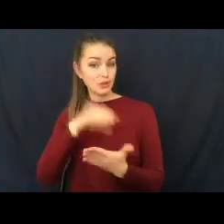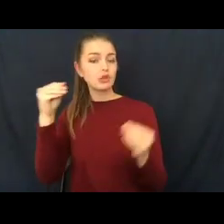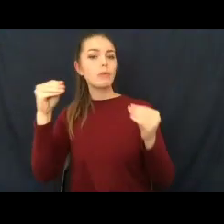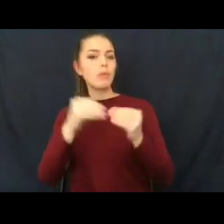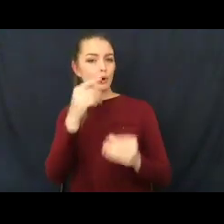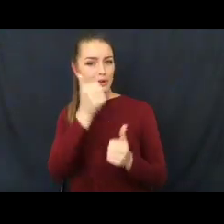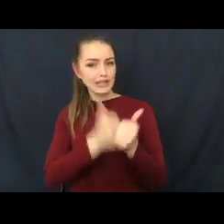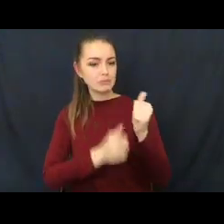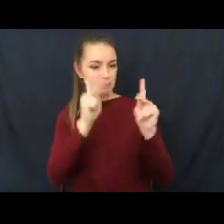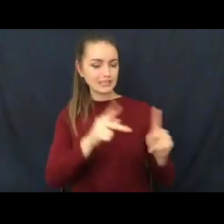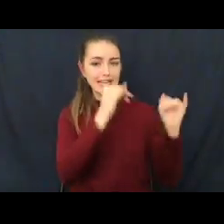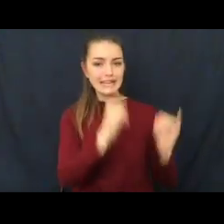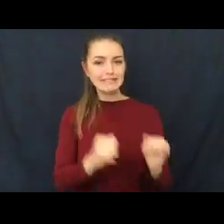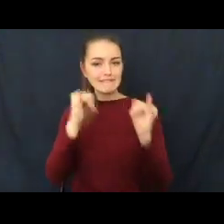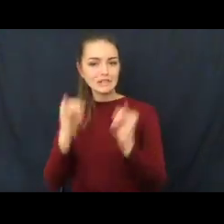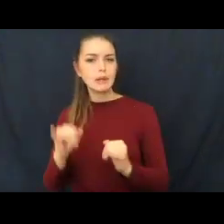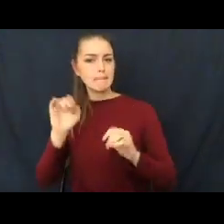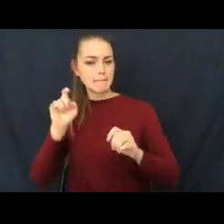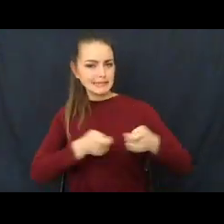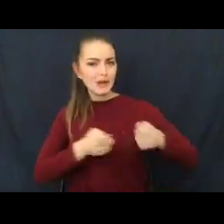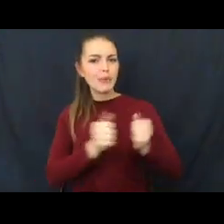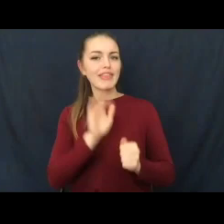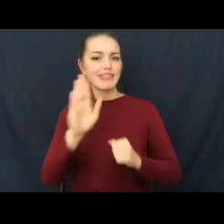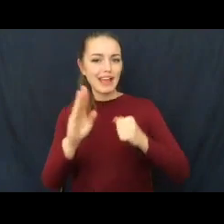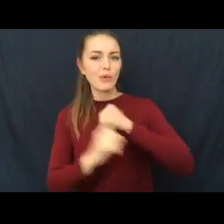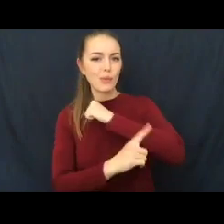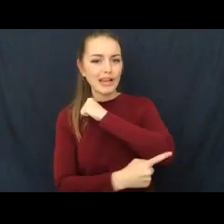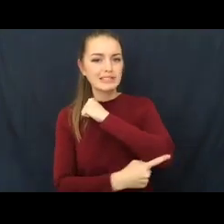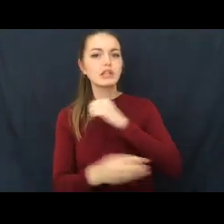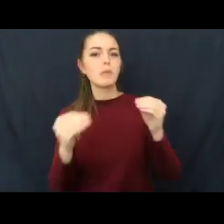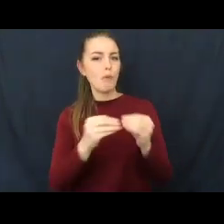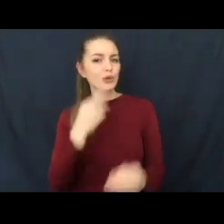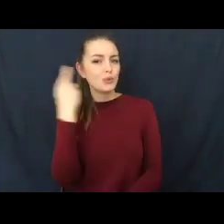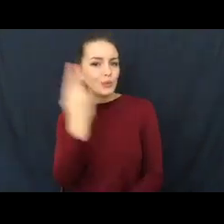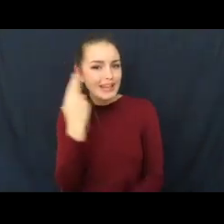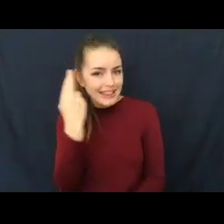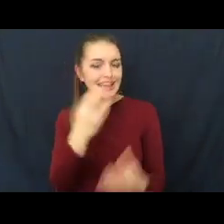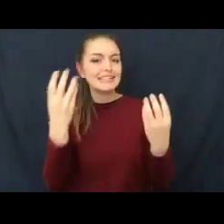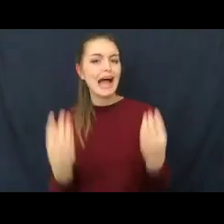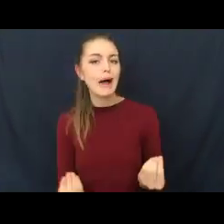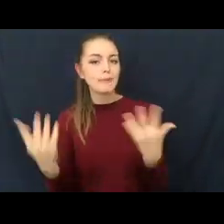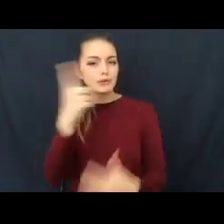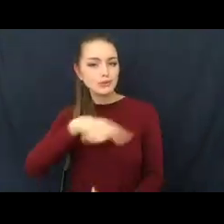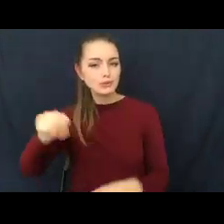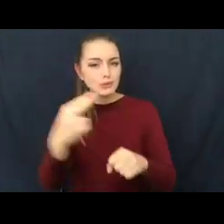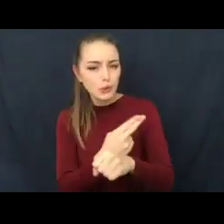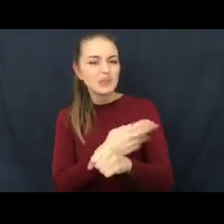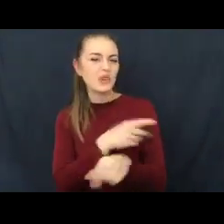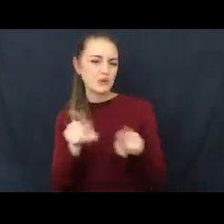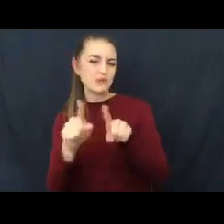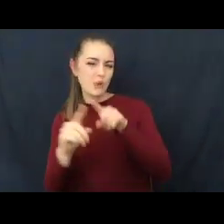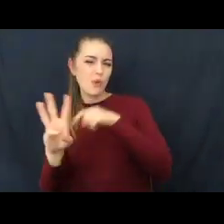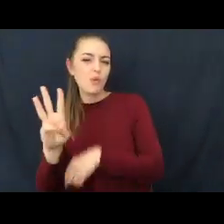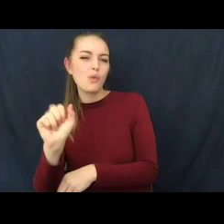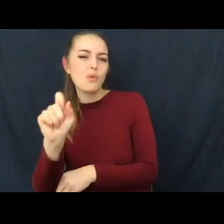to deal with our own waste, the more in tune we are with how much we're using and wasting. So it's just a really good